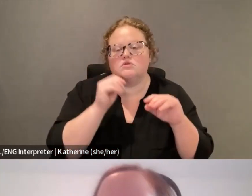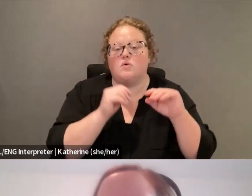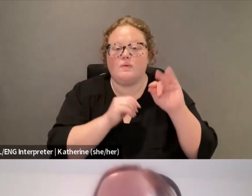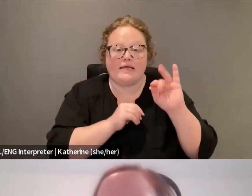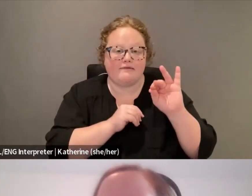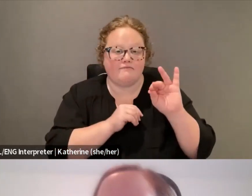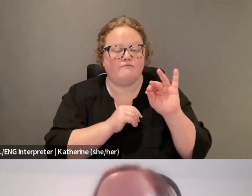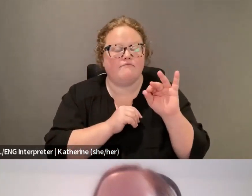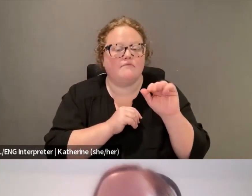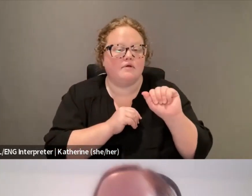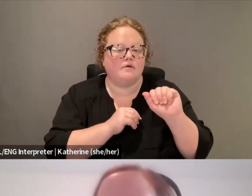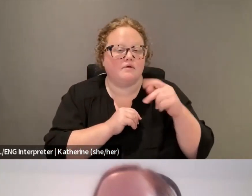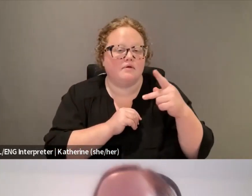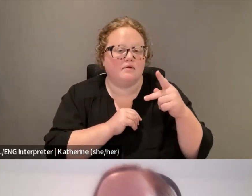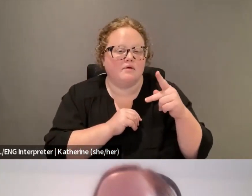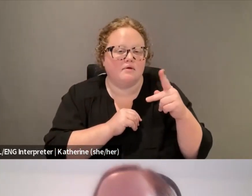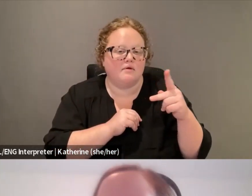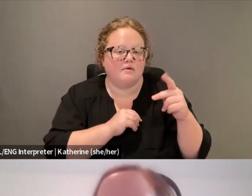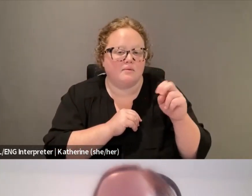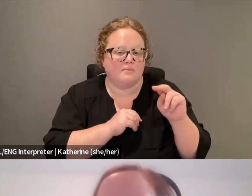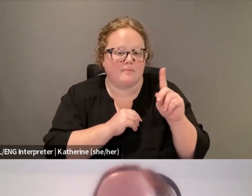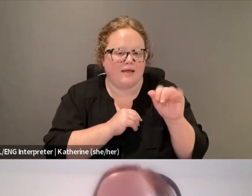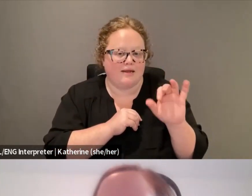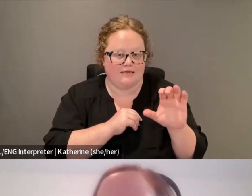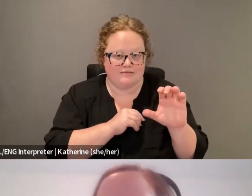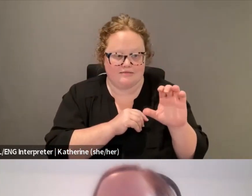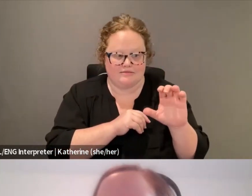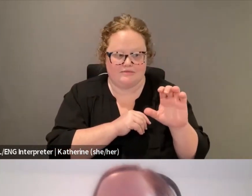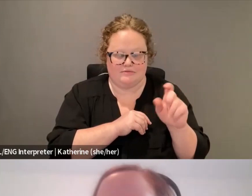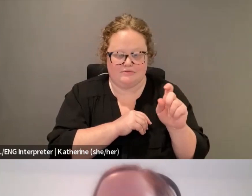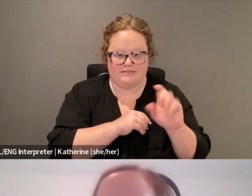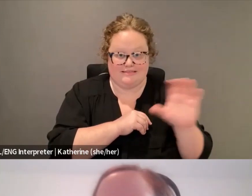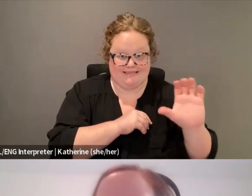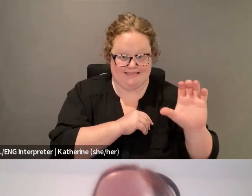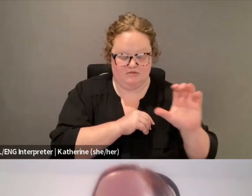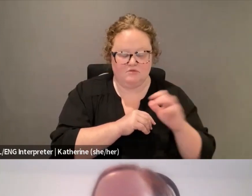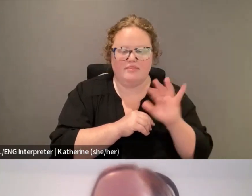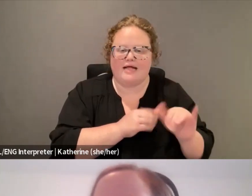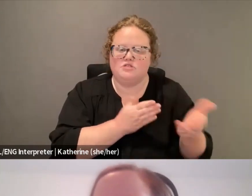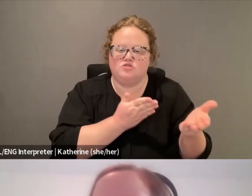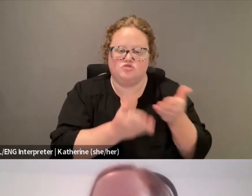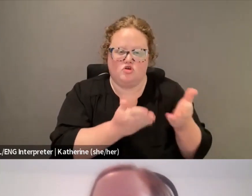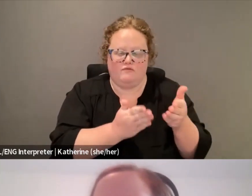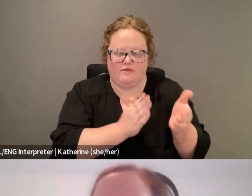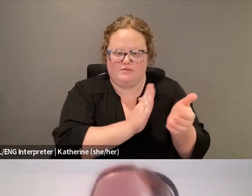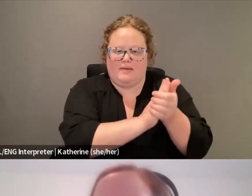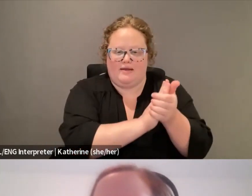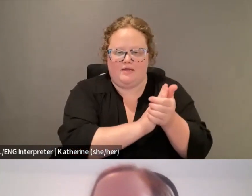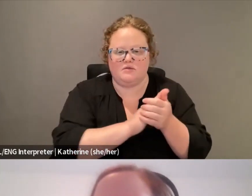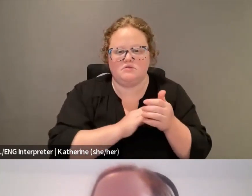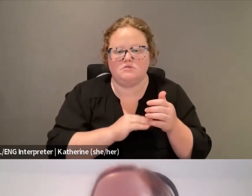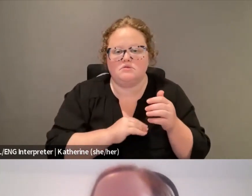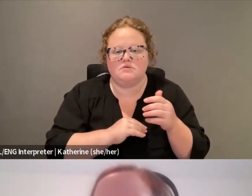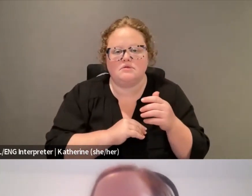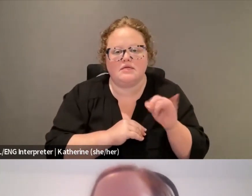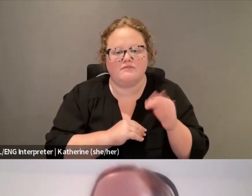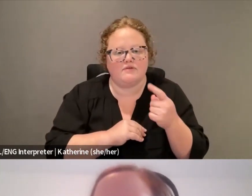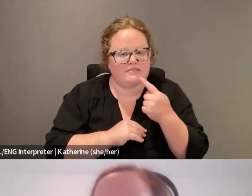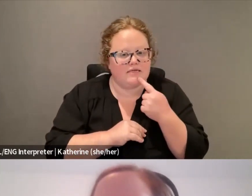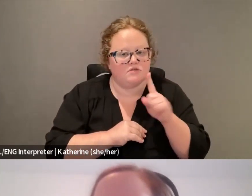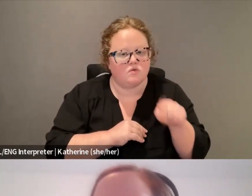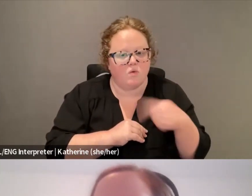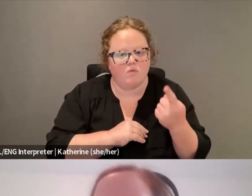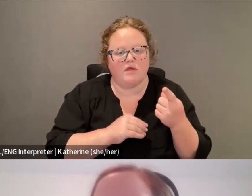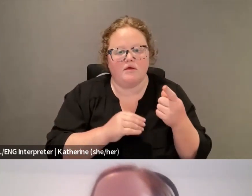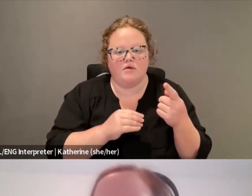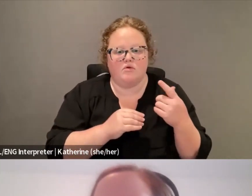the service appendix, the service method is only provider managed, but it says legally